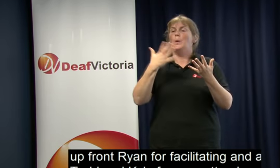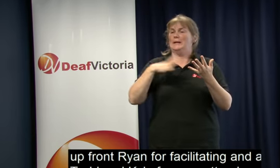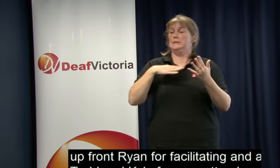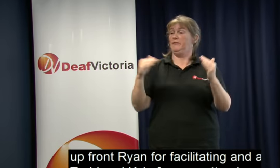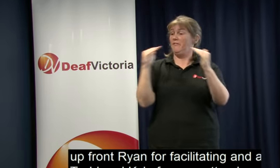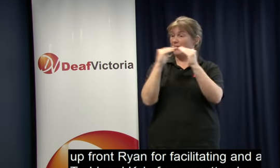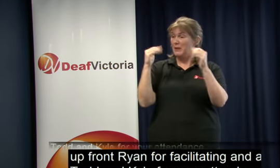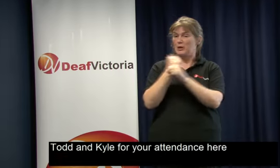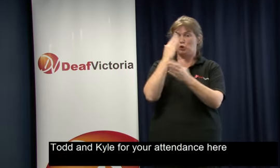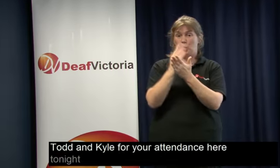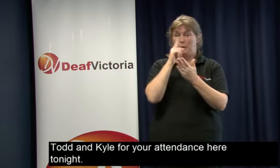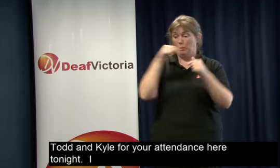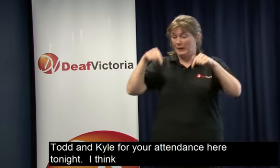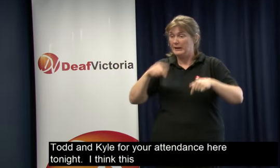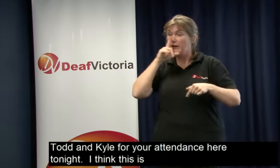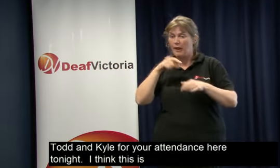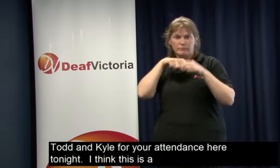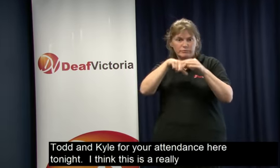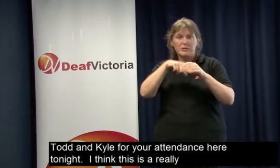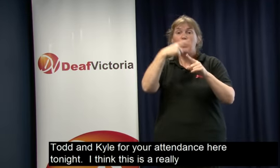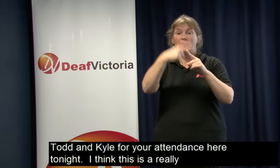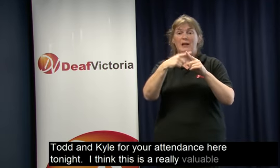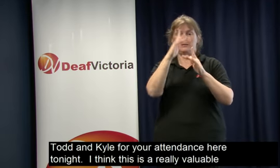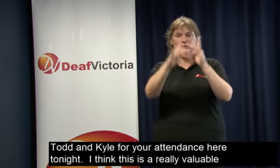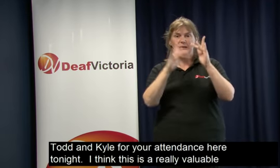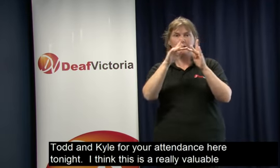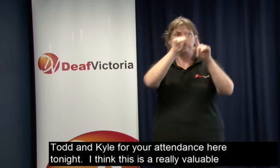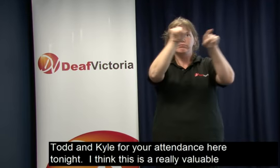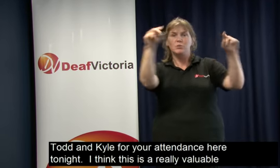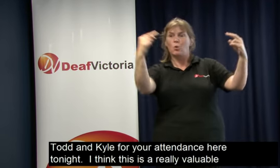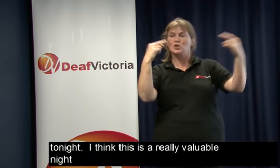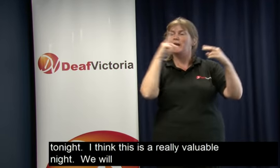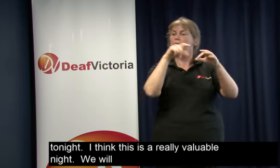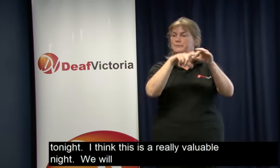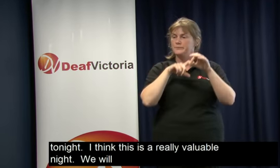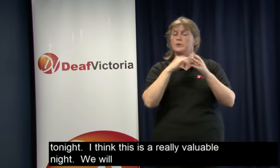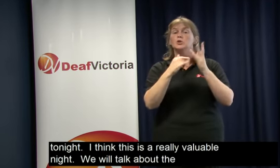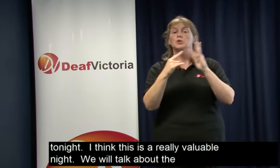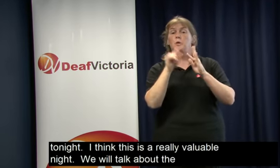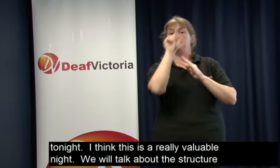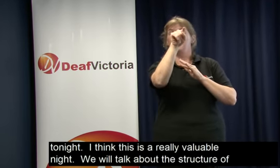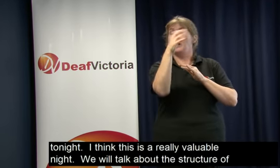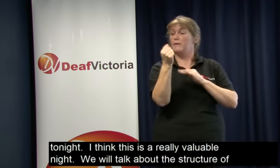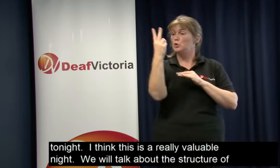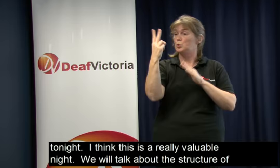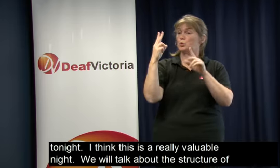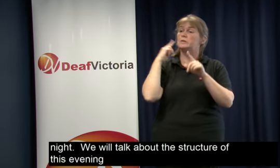about the structure of this evening. We're making sure that there's an opportunity for everyone who's here in attendance, but also